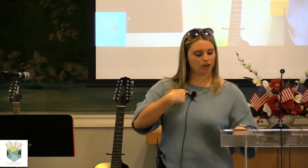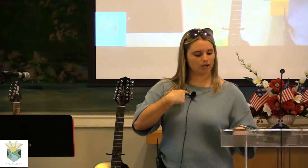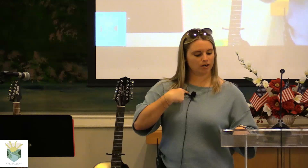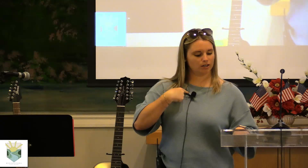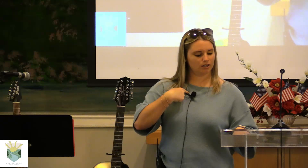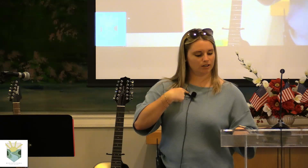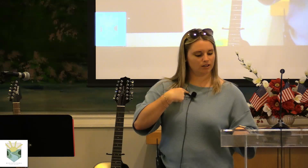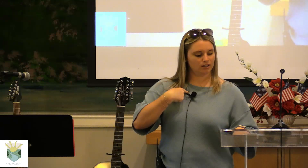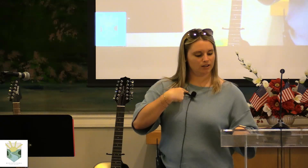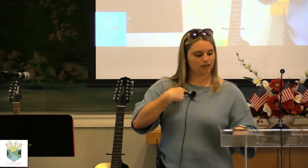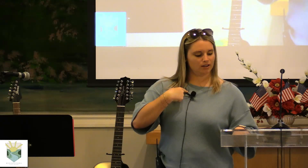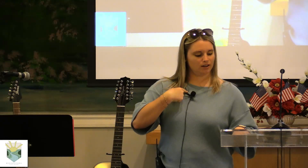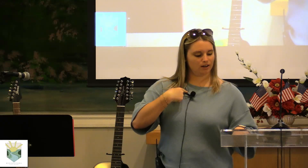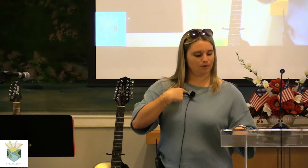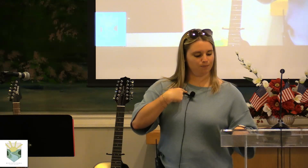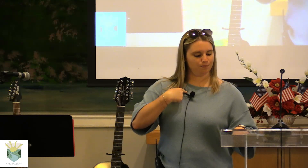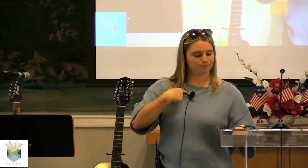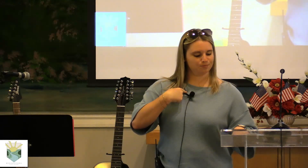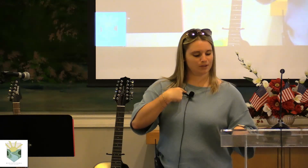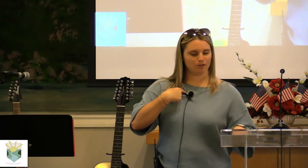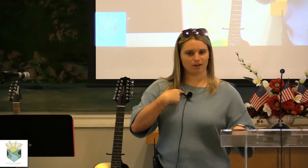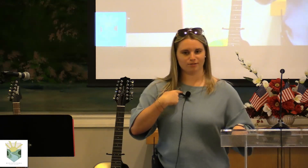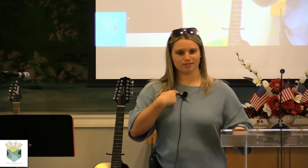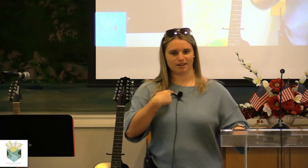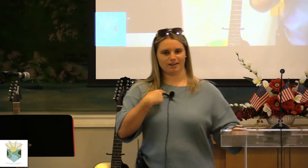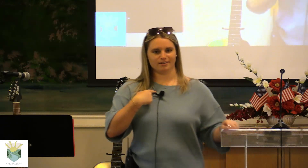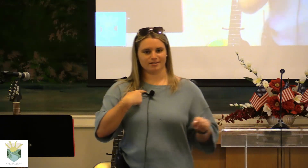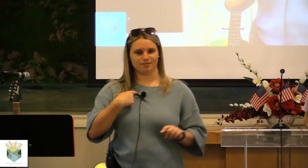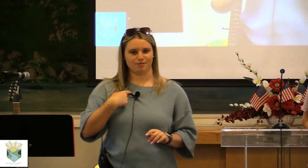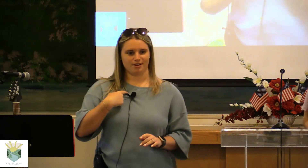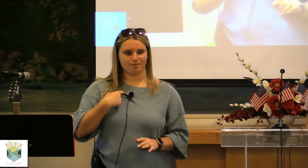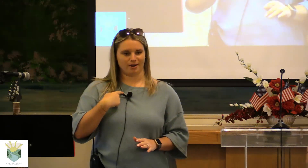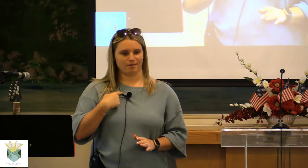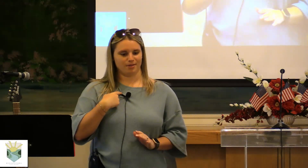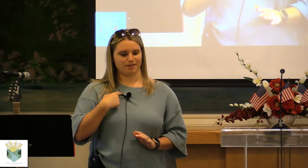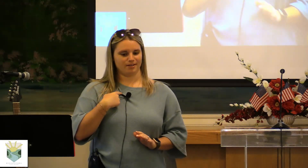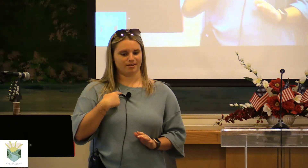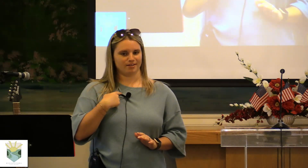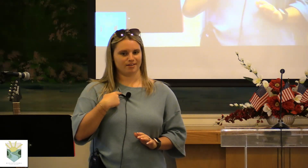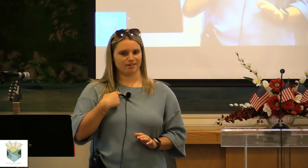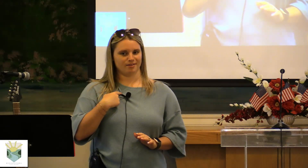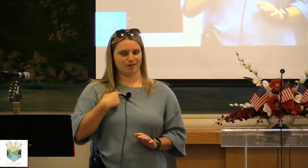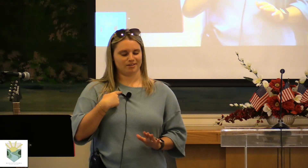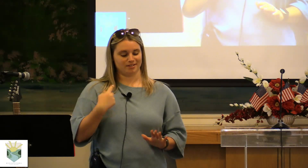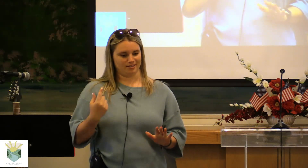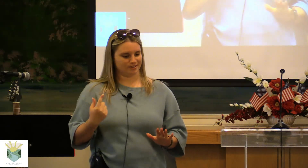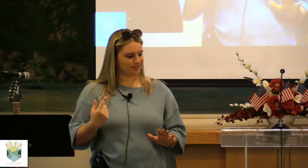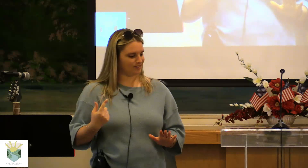learn. A lot of signs, if you think about them, they make sense.